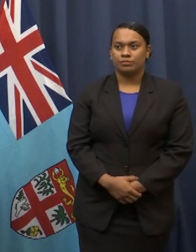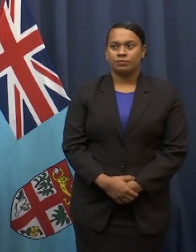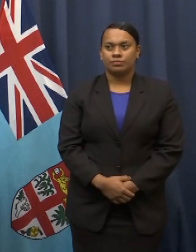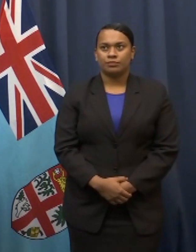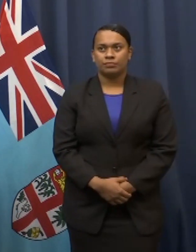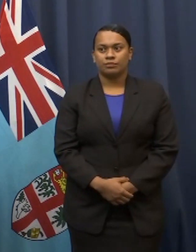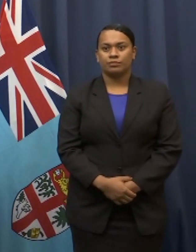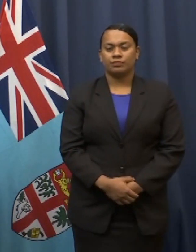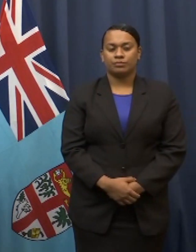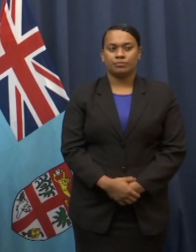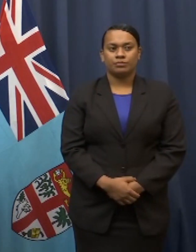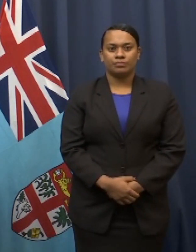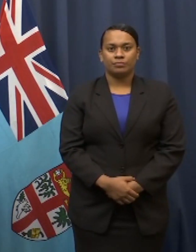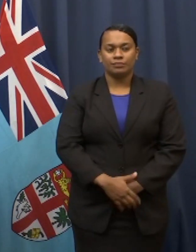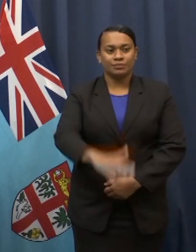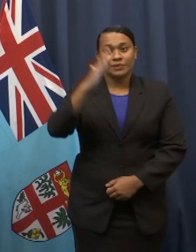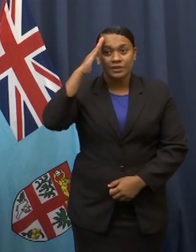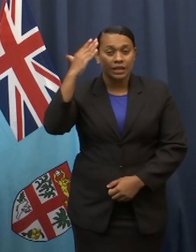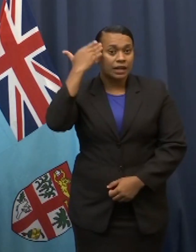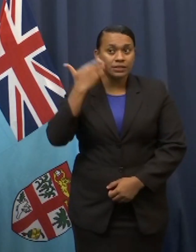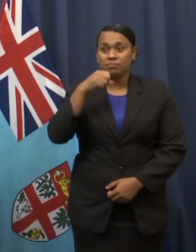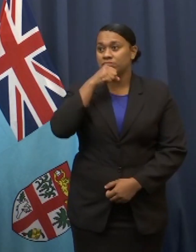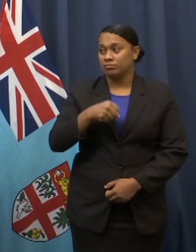Bulwanaka, ladies and gentlemen. As